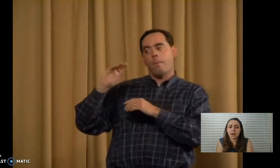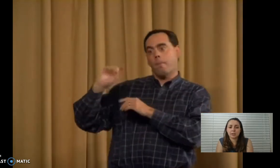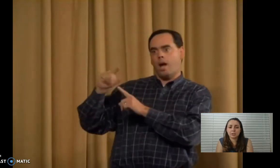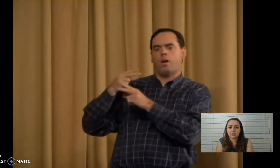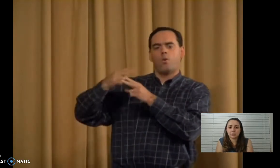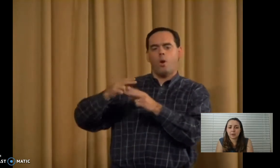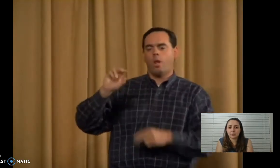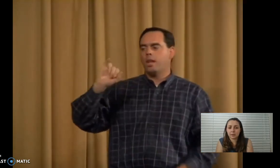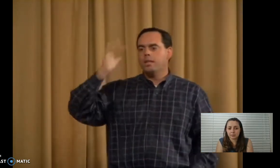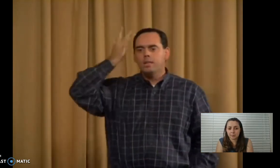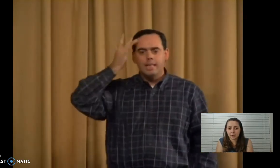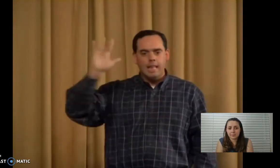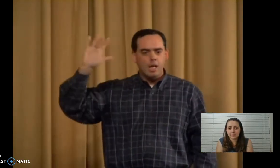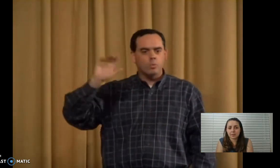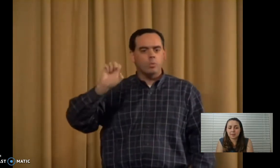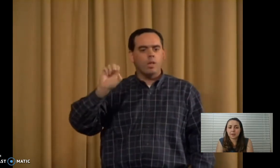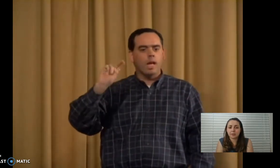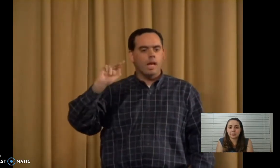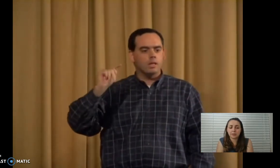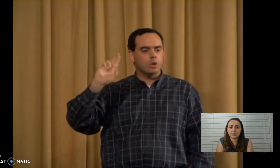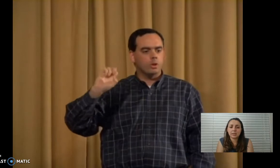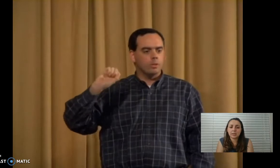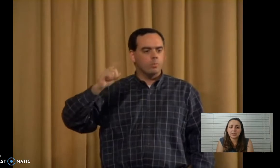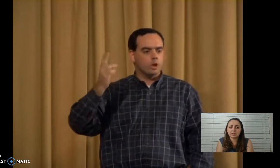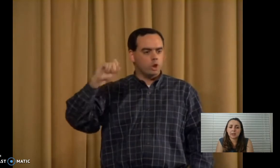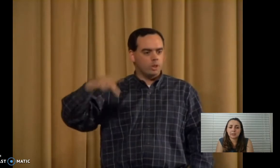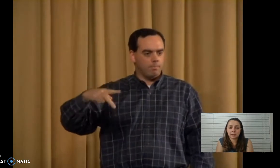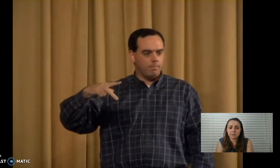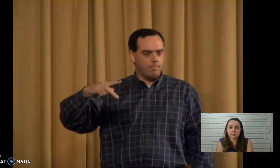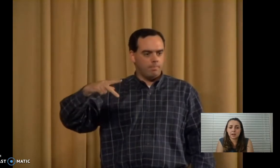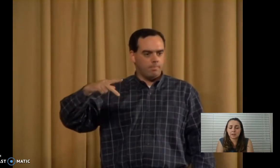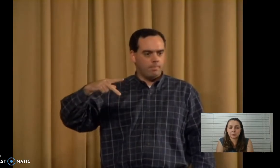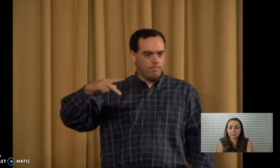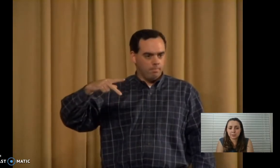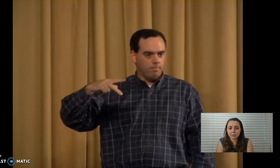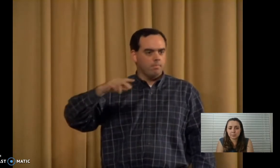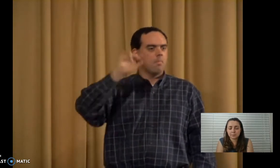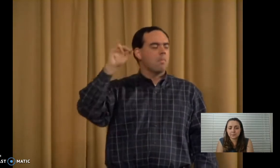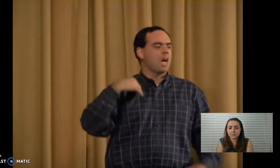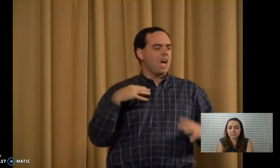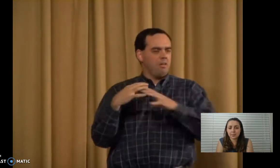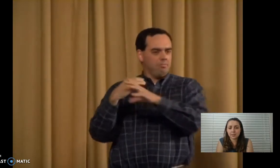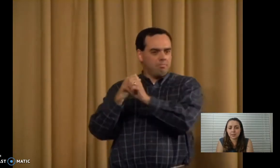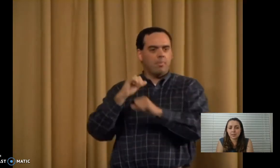of knowledge throughout the deaf community, and something I call intelligence entrepreneurship,